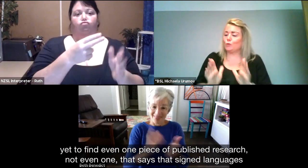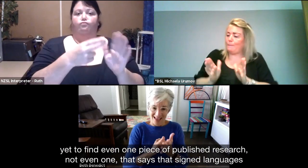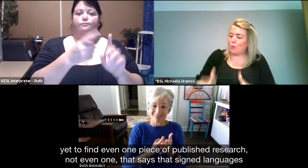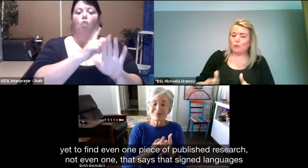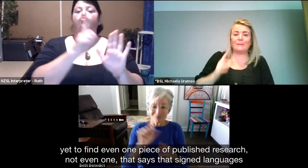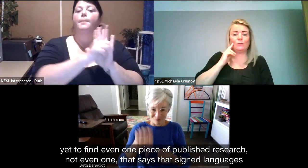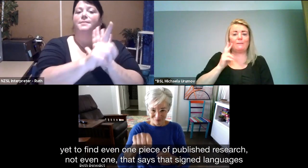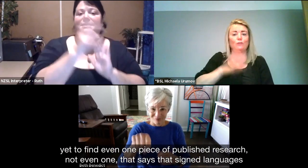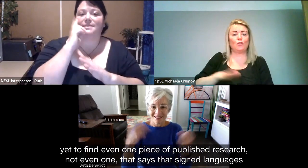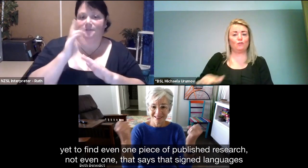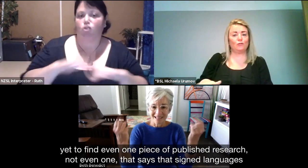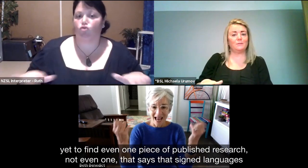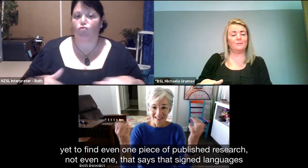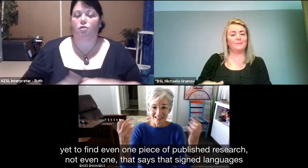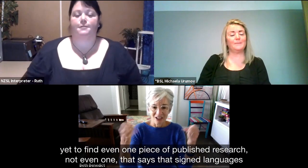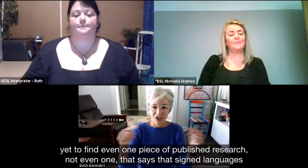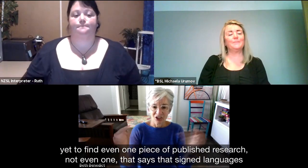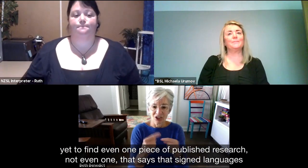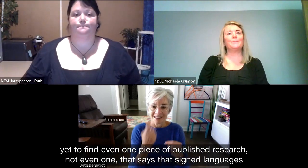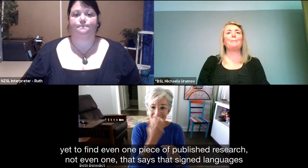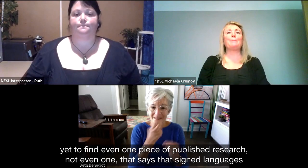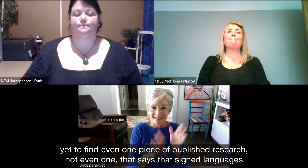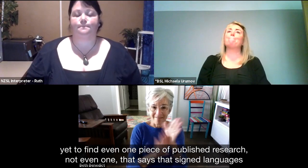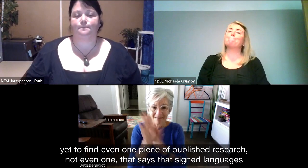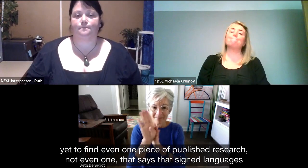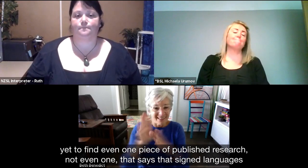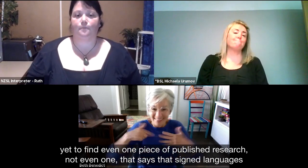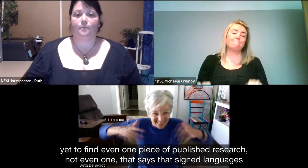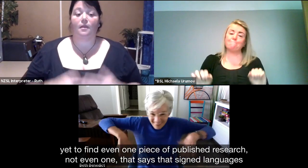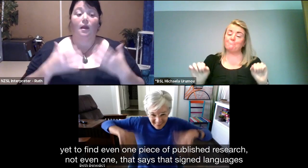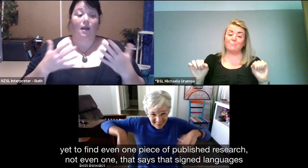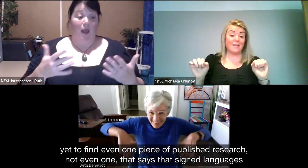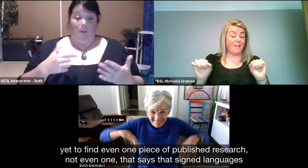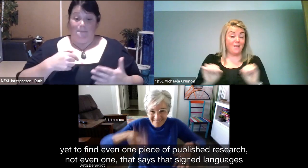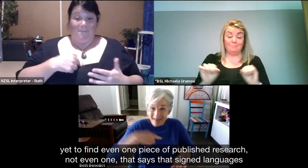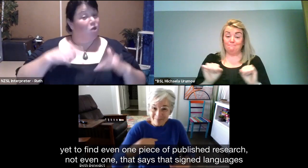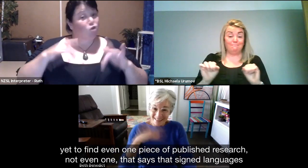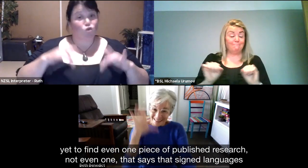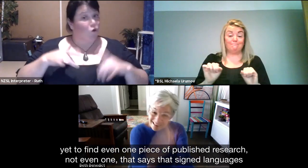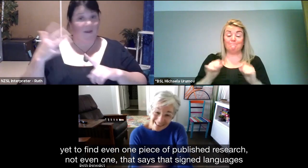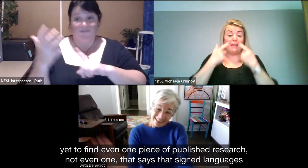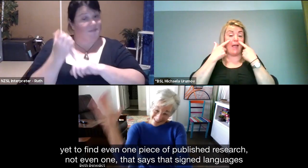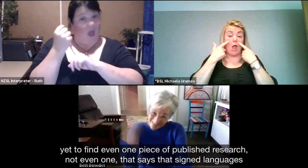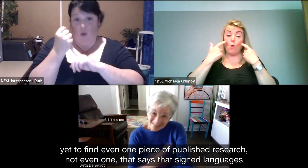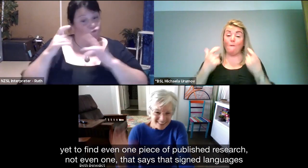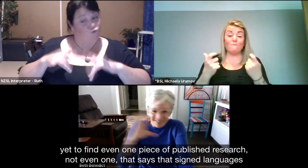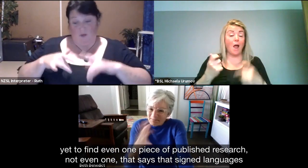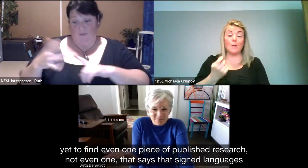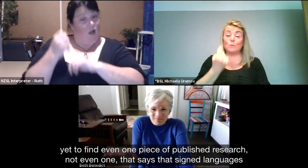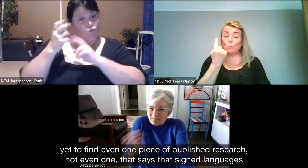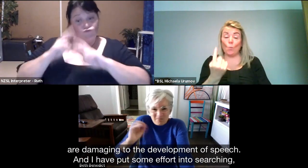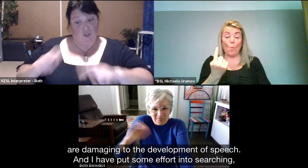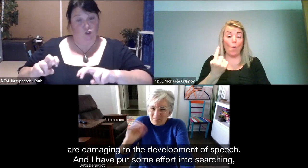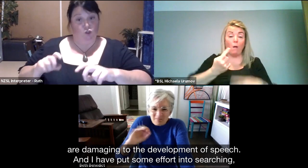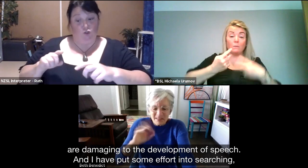I have yet to find even one piece of published research, not even one, that says that signed